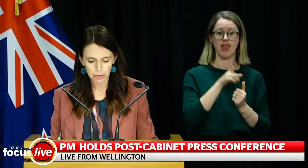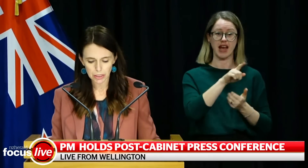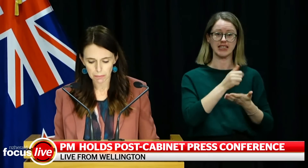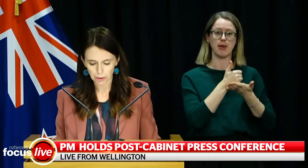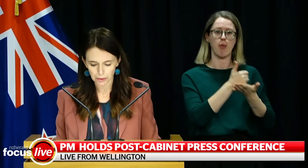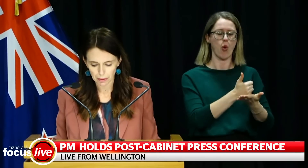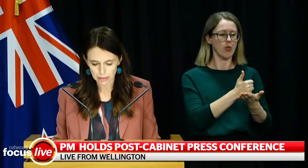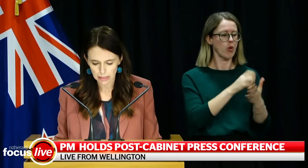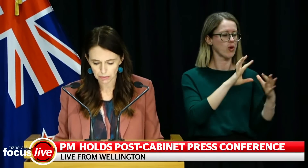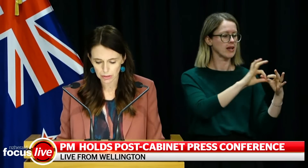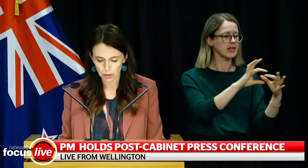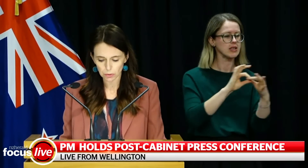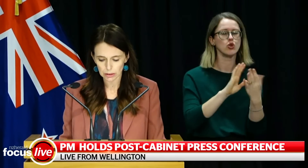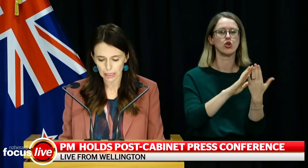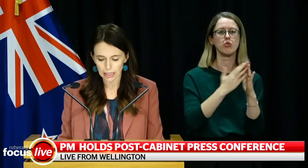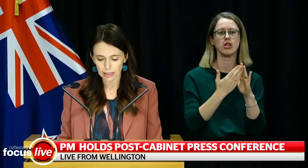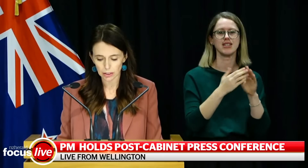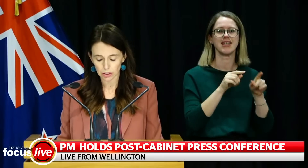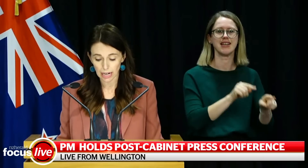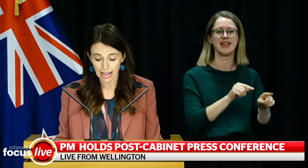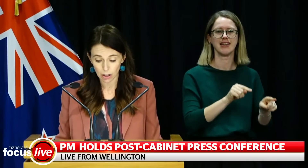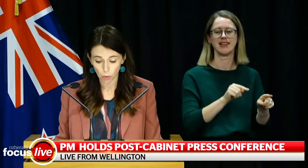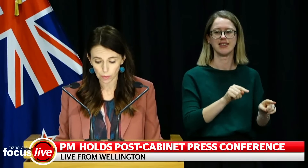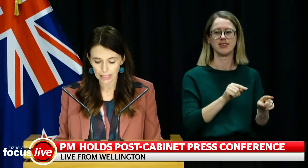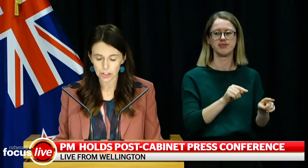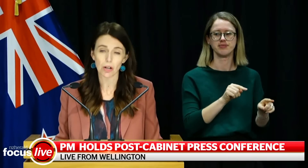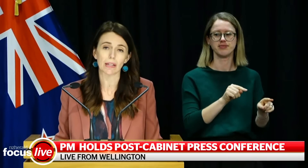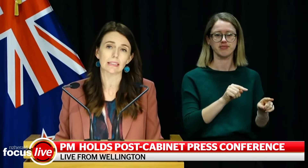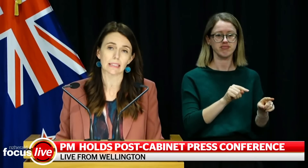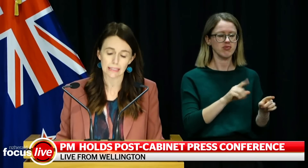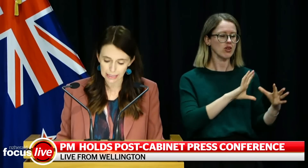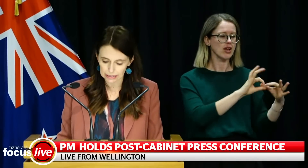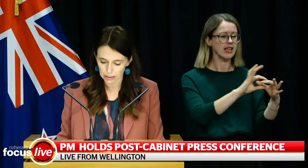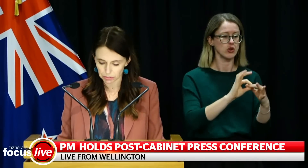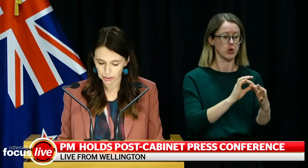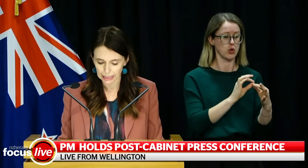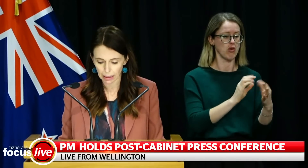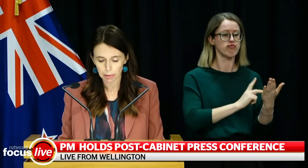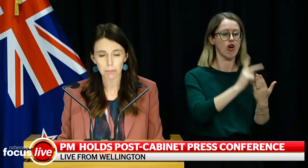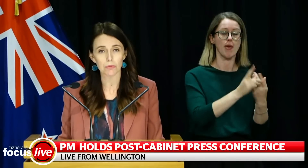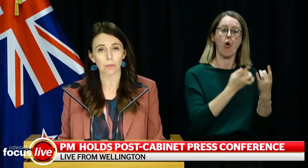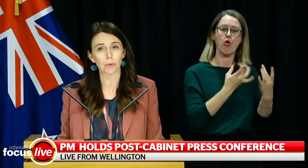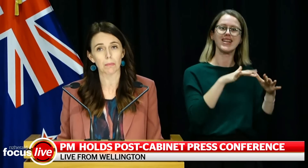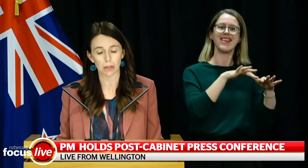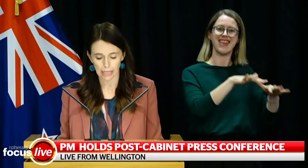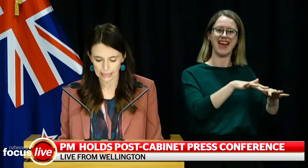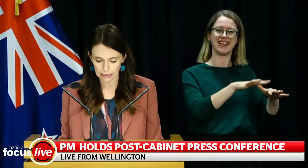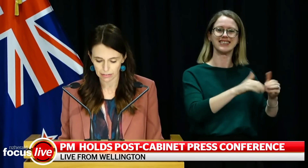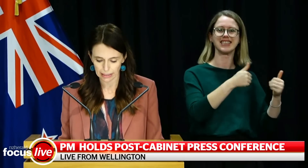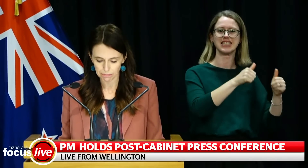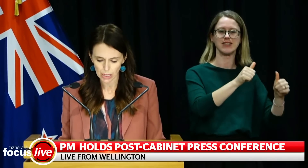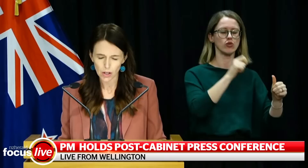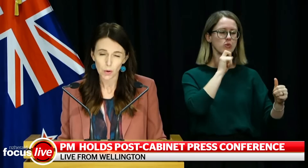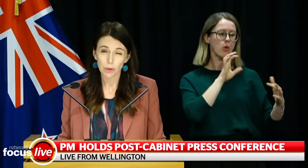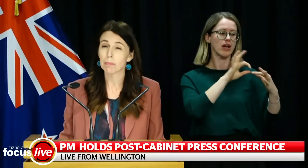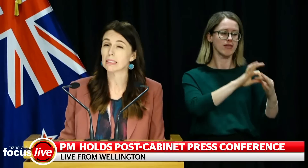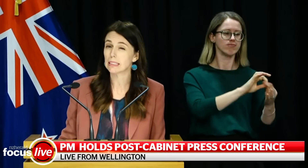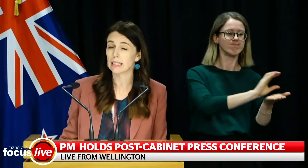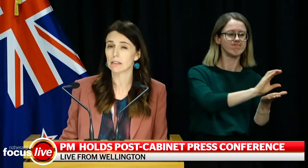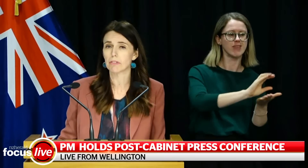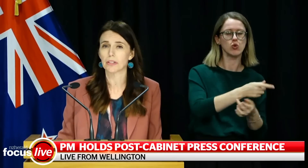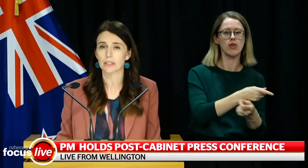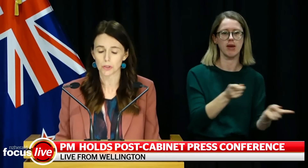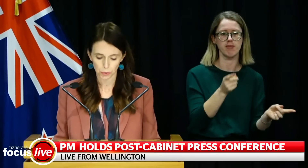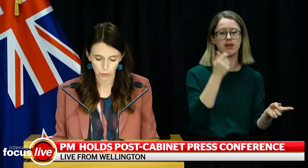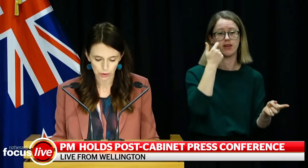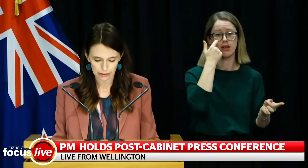reach of community programs that results are already showing success in diverting young people from criminal activity, with a